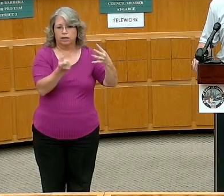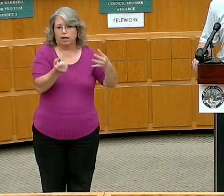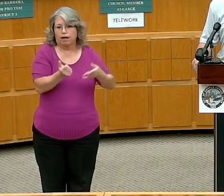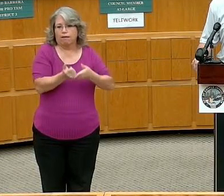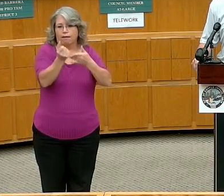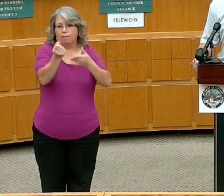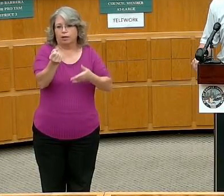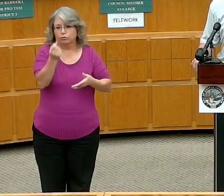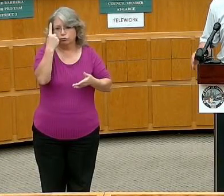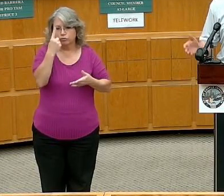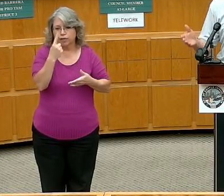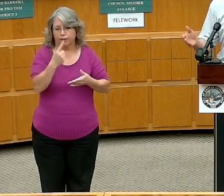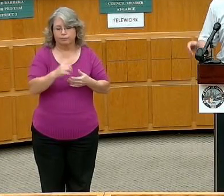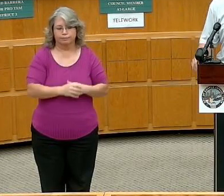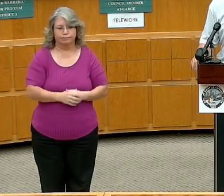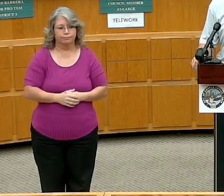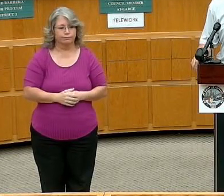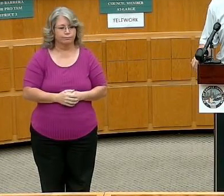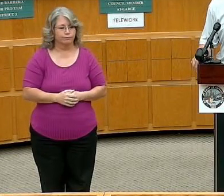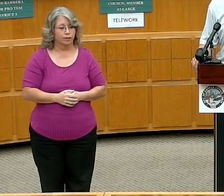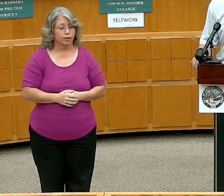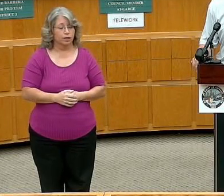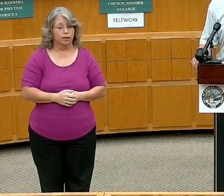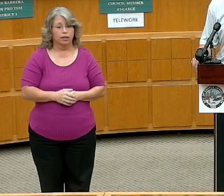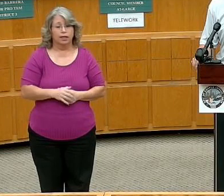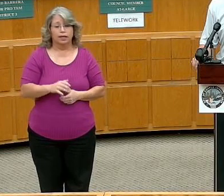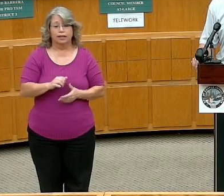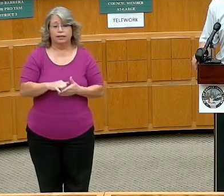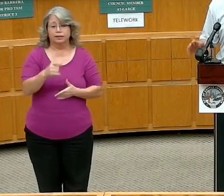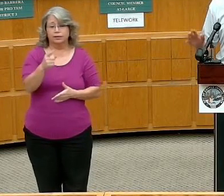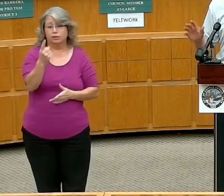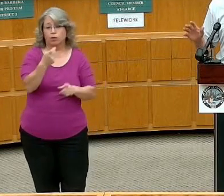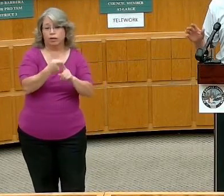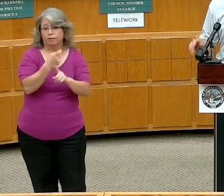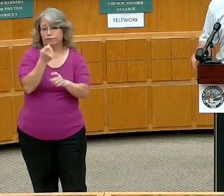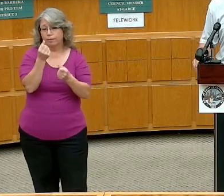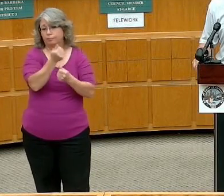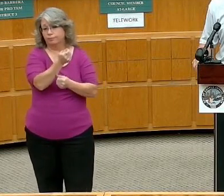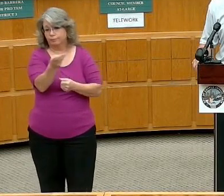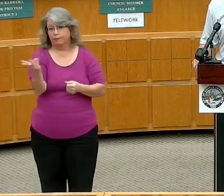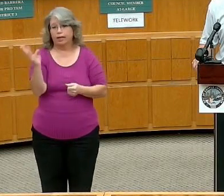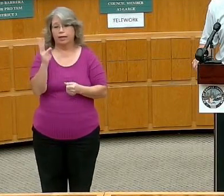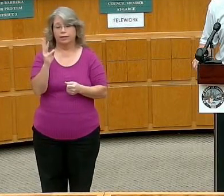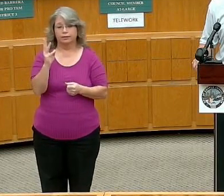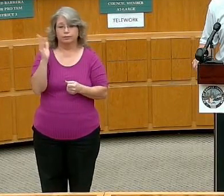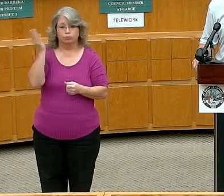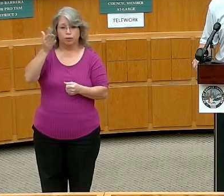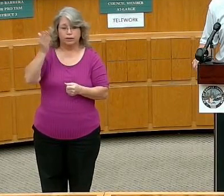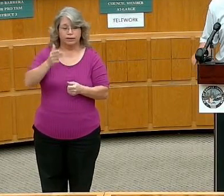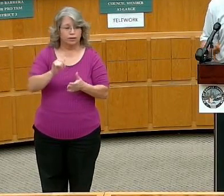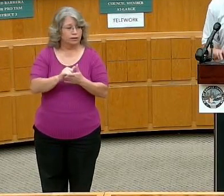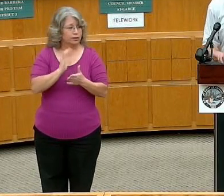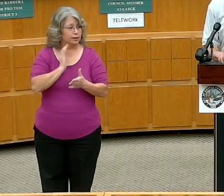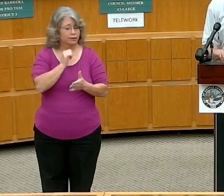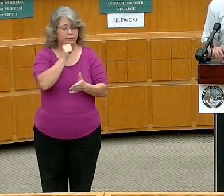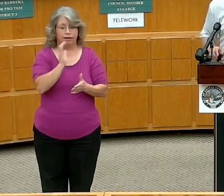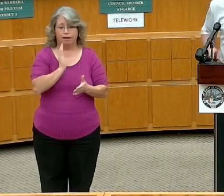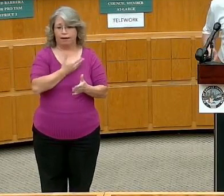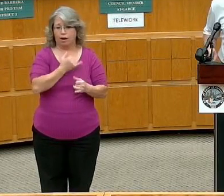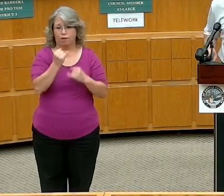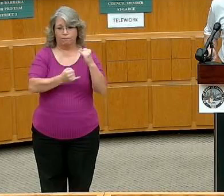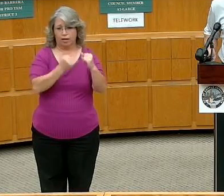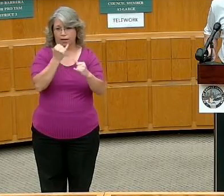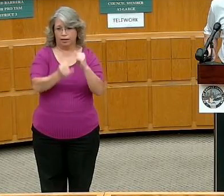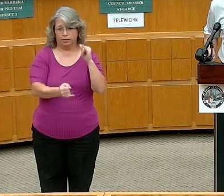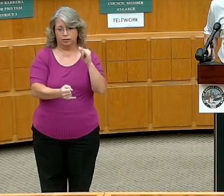Another comment is that this is one of what will be many presentations. This is not the final end-all presentations for